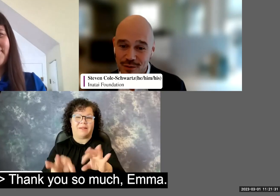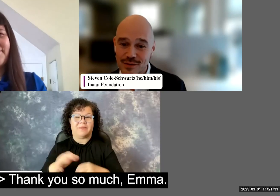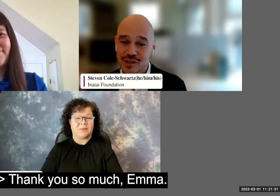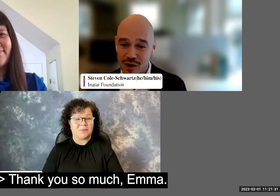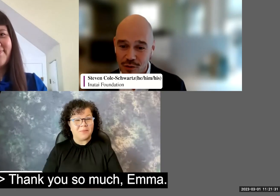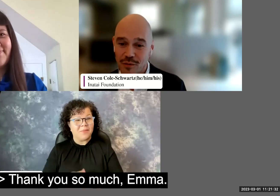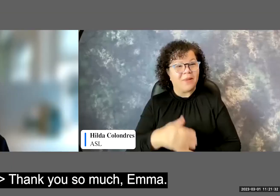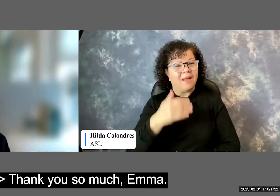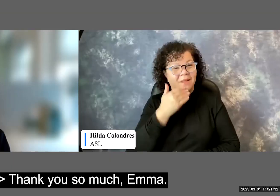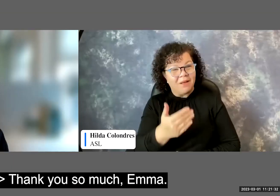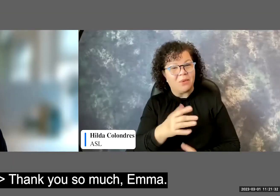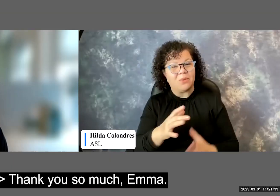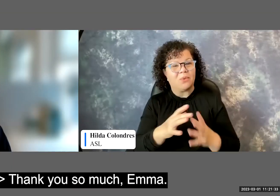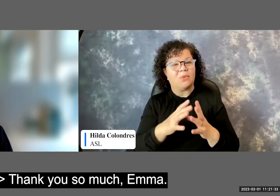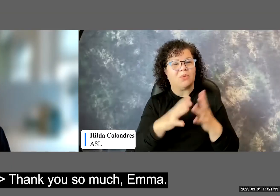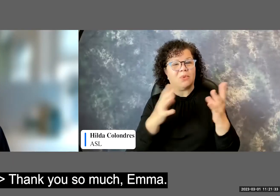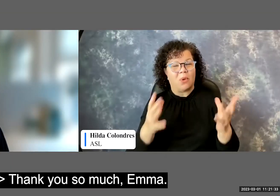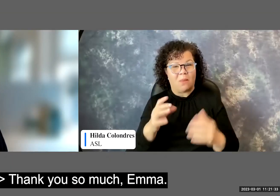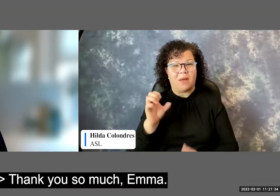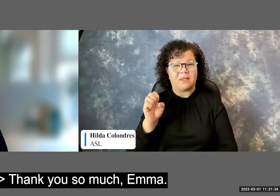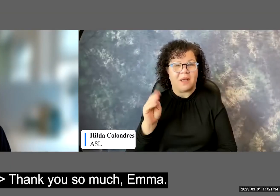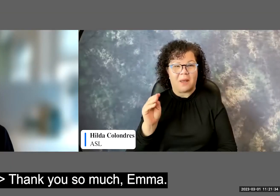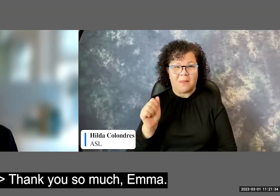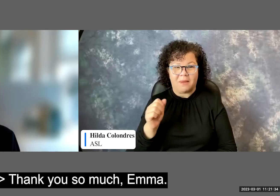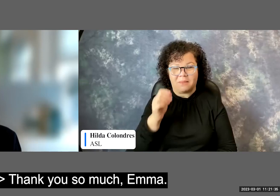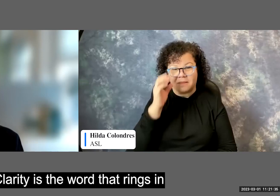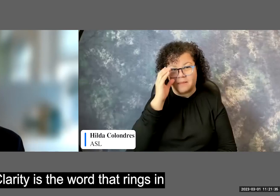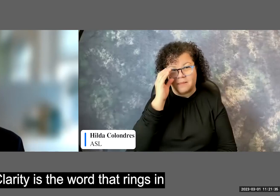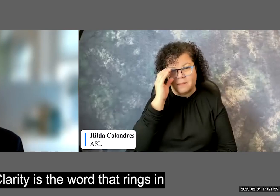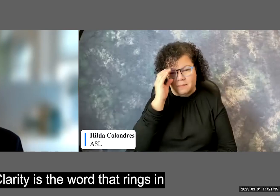Thank you so much, Emma.